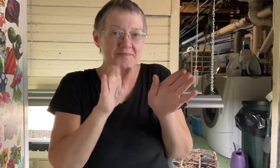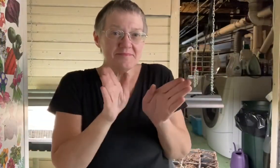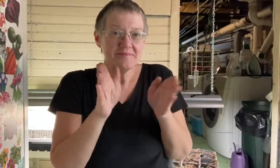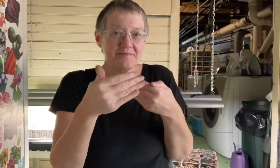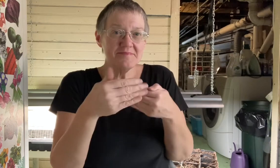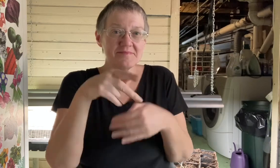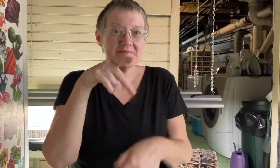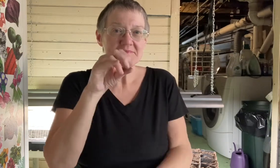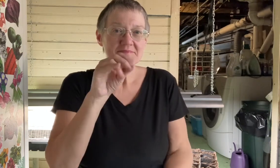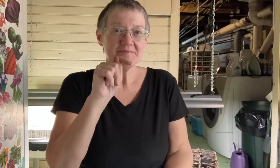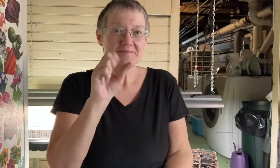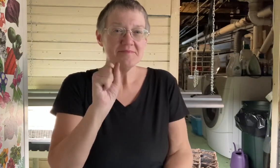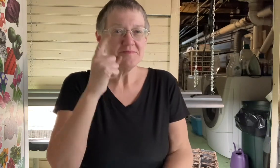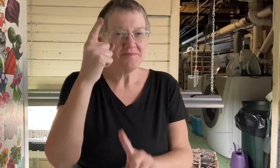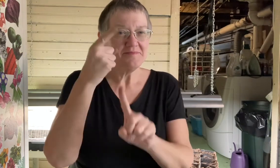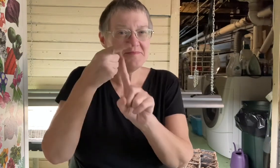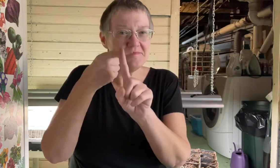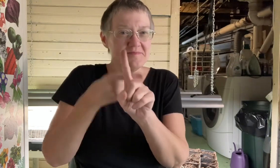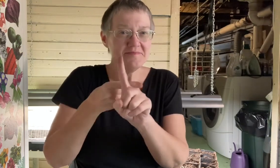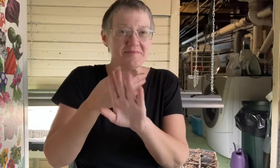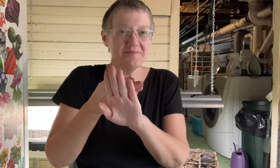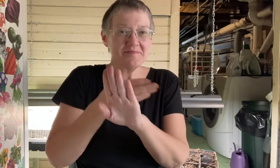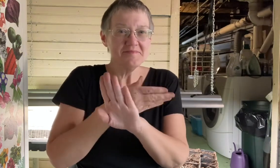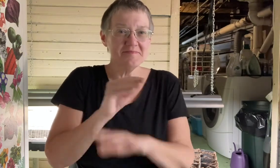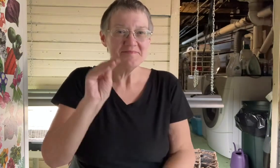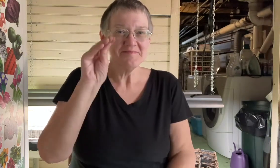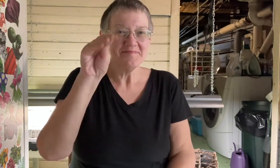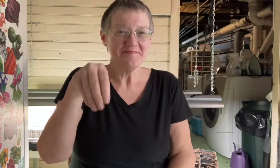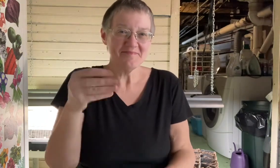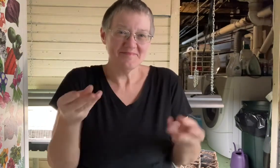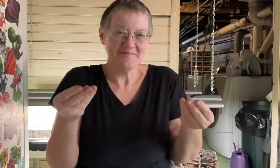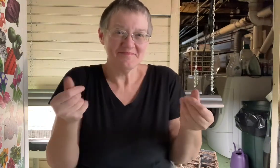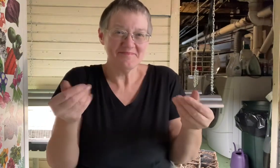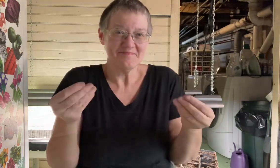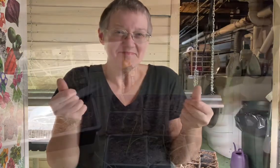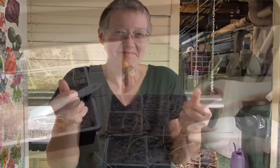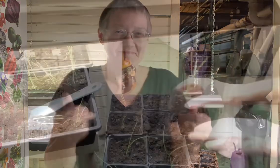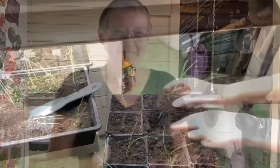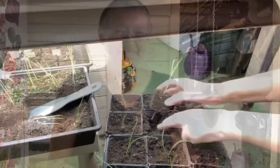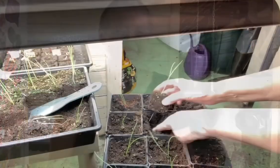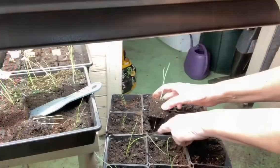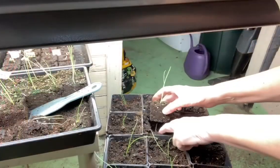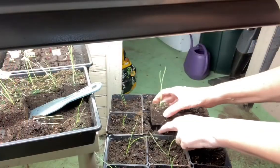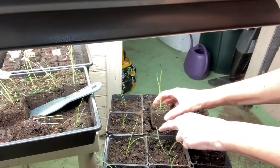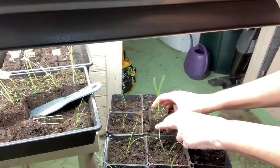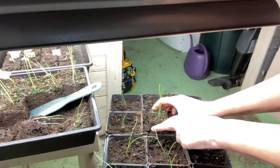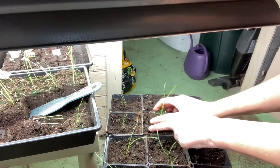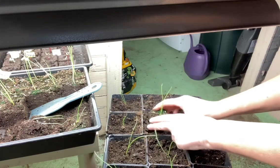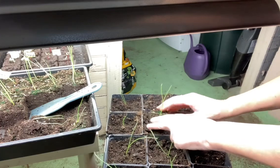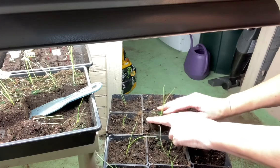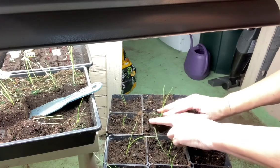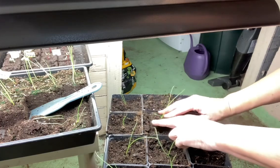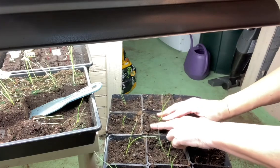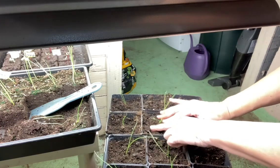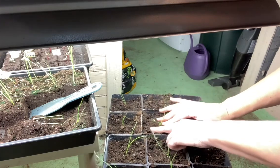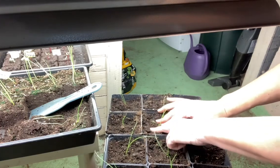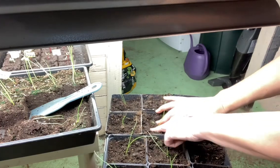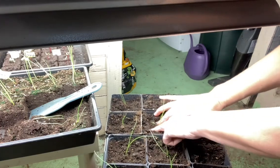here. Now, the onions are going to stay in these pots 1 month before putting them out into